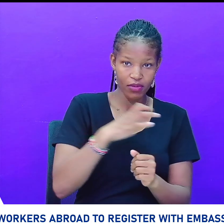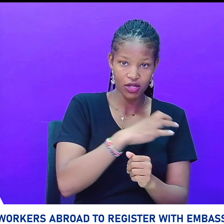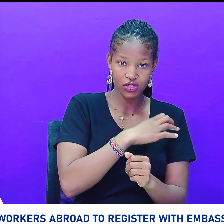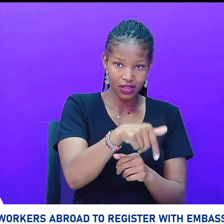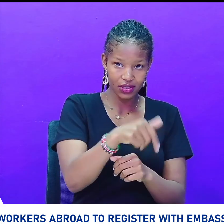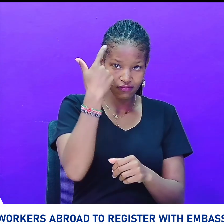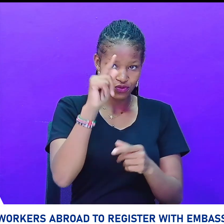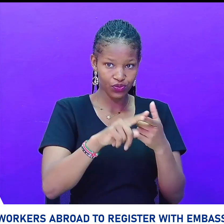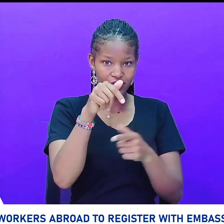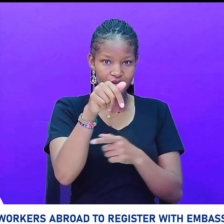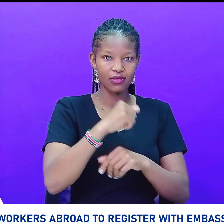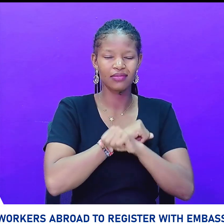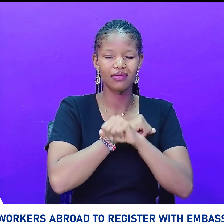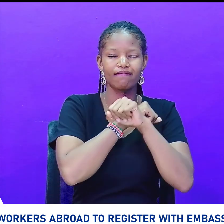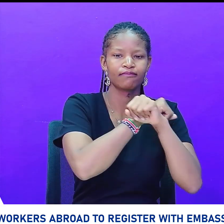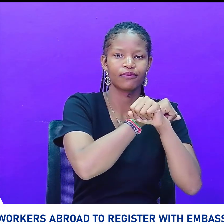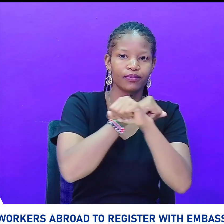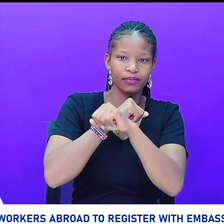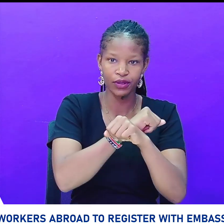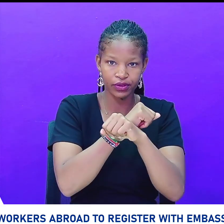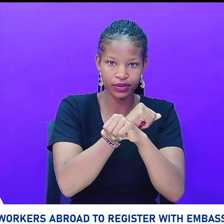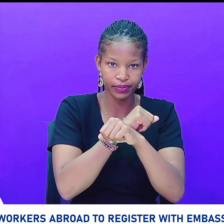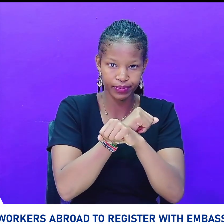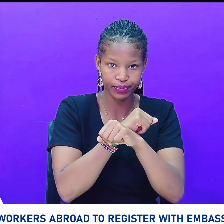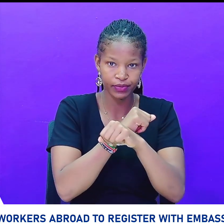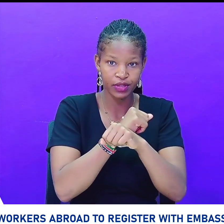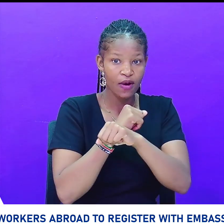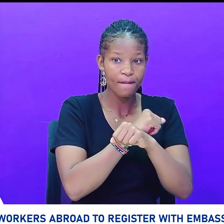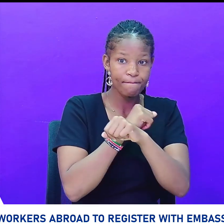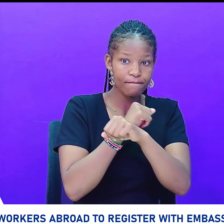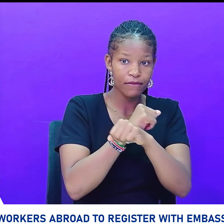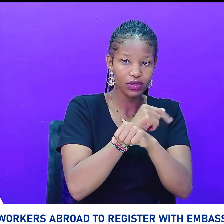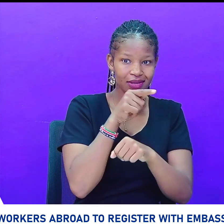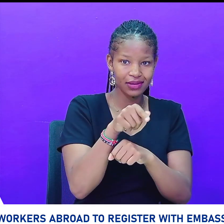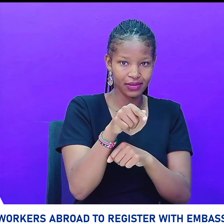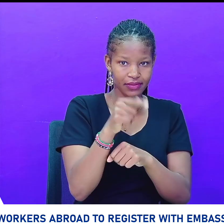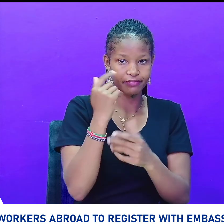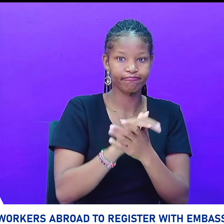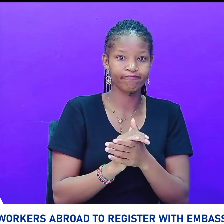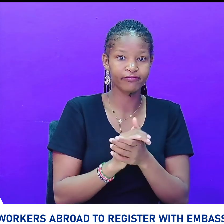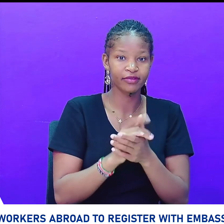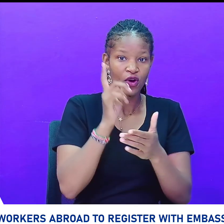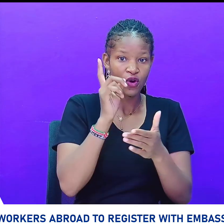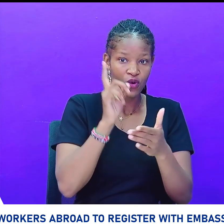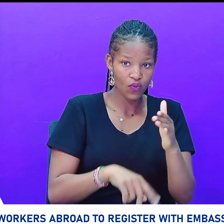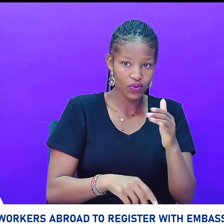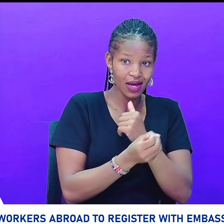Kenyan workers abroad to register with embassies, high commissions, and consulates to